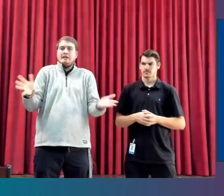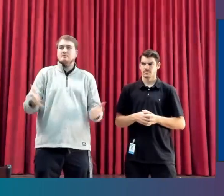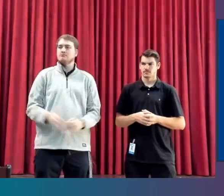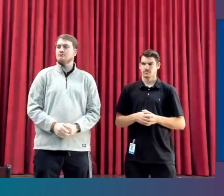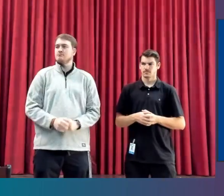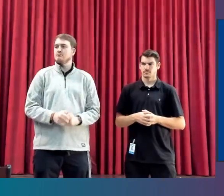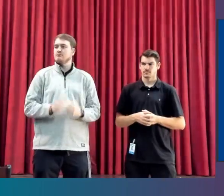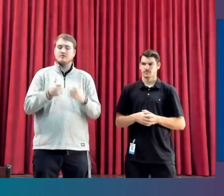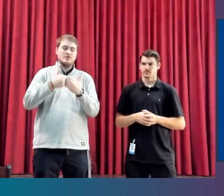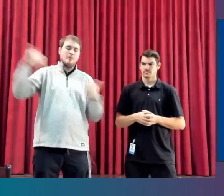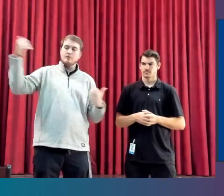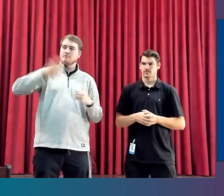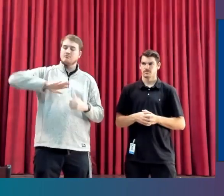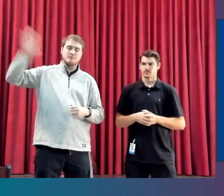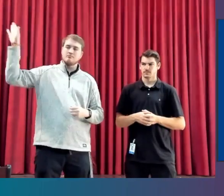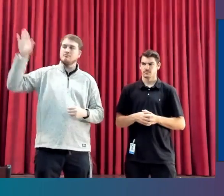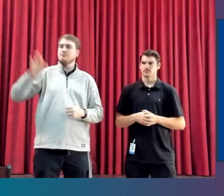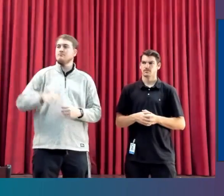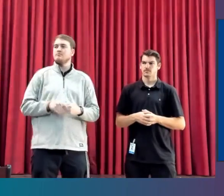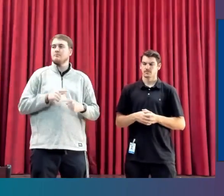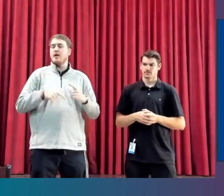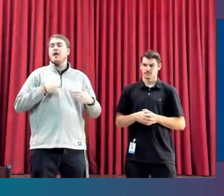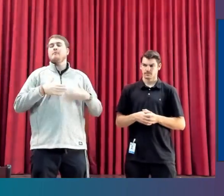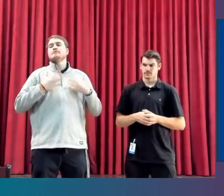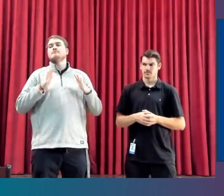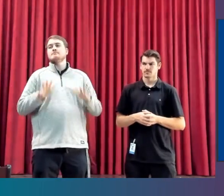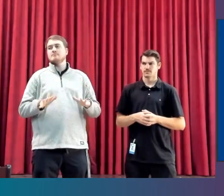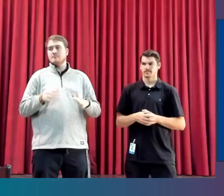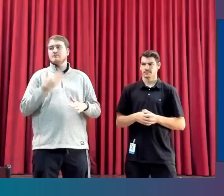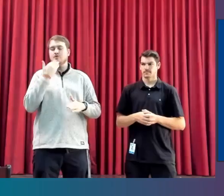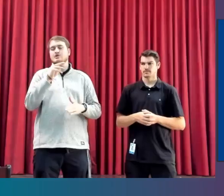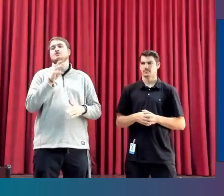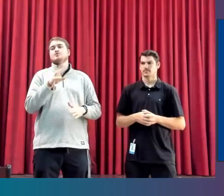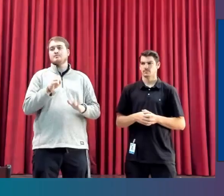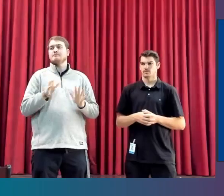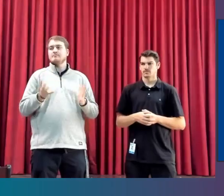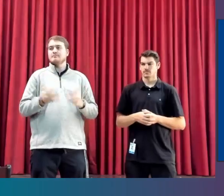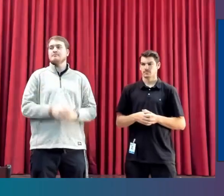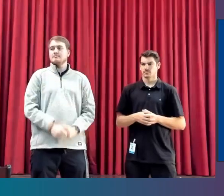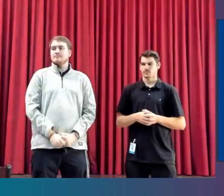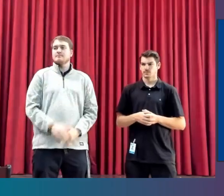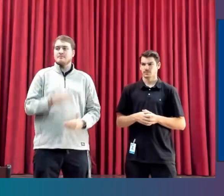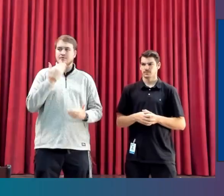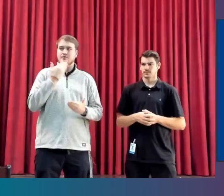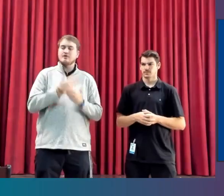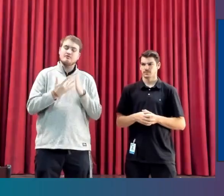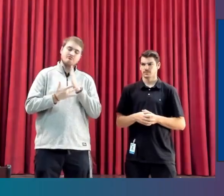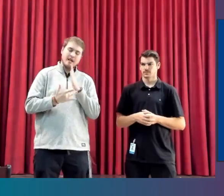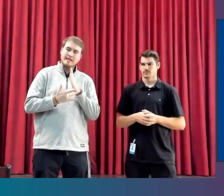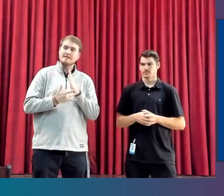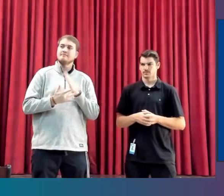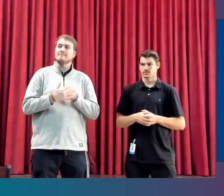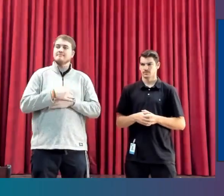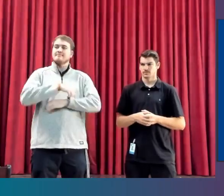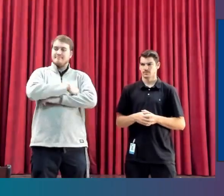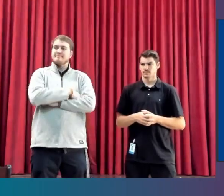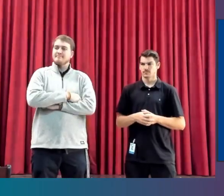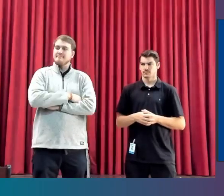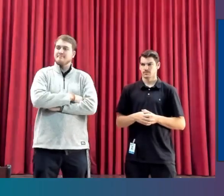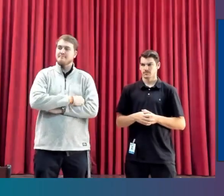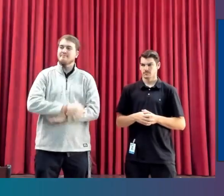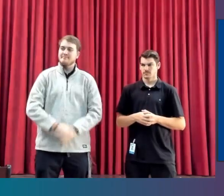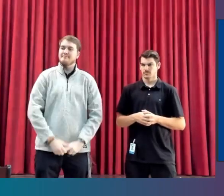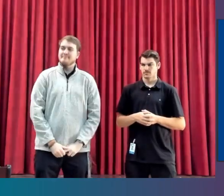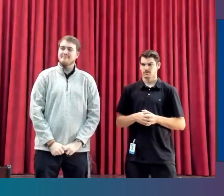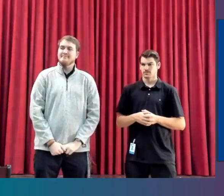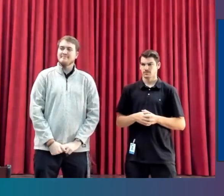these issues and solve the problems that we have and do the renovations that we need. And I think a lot of these problems are starting